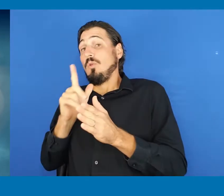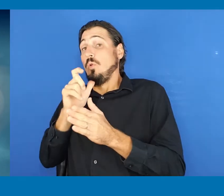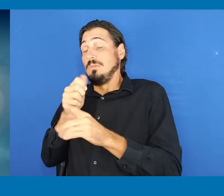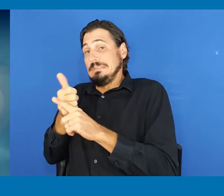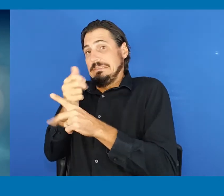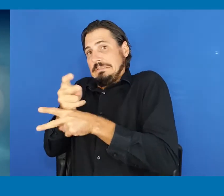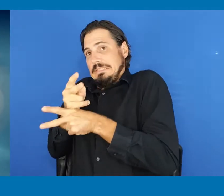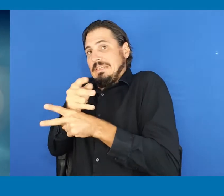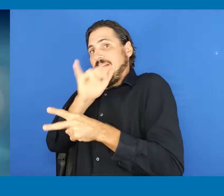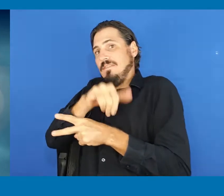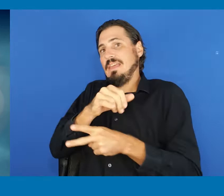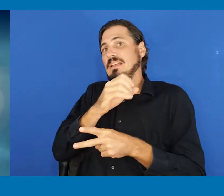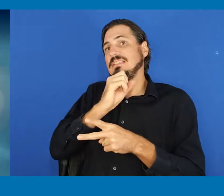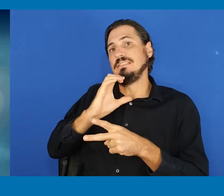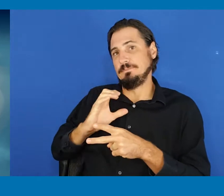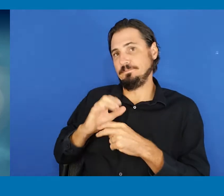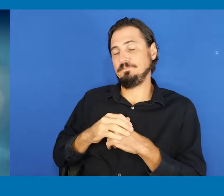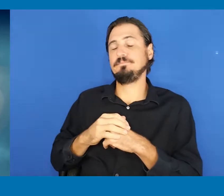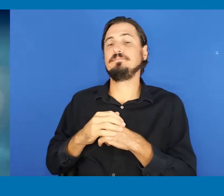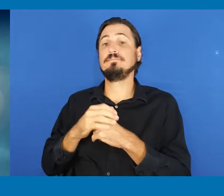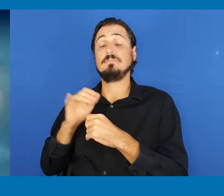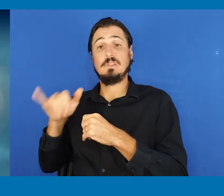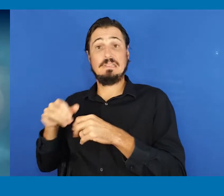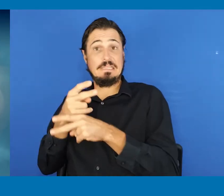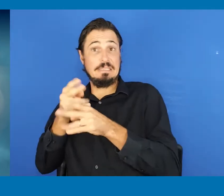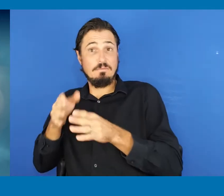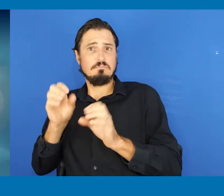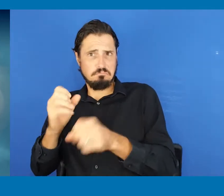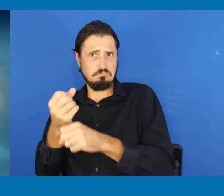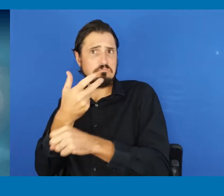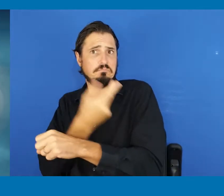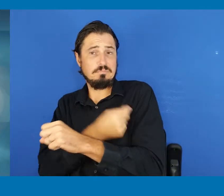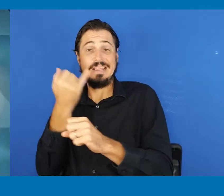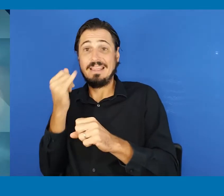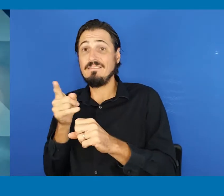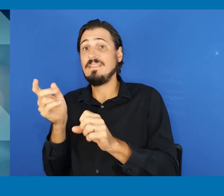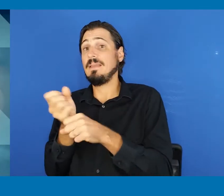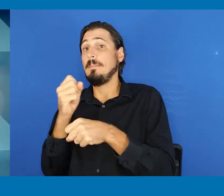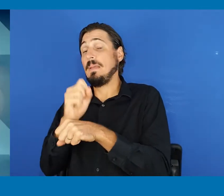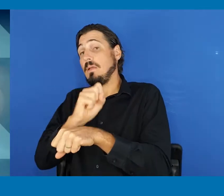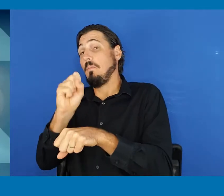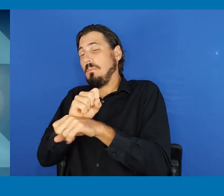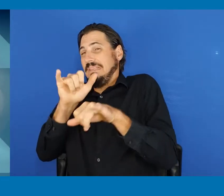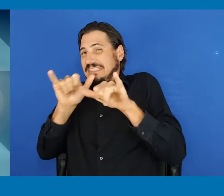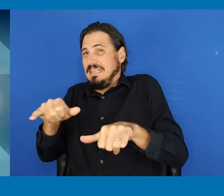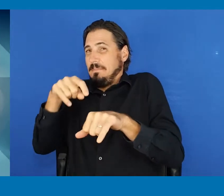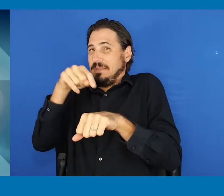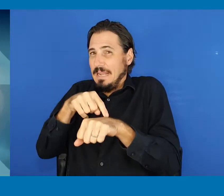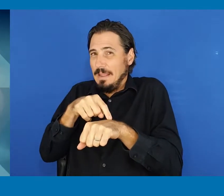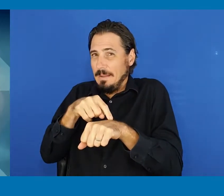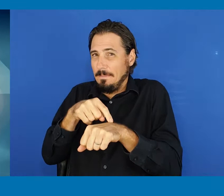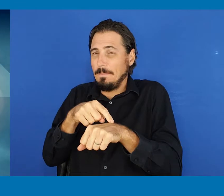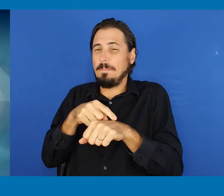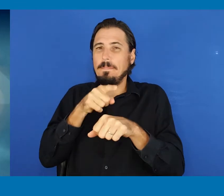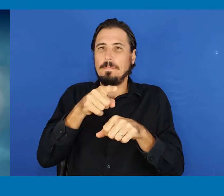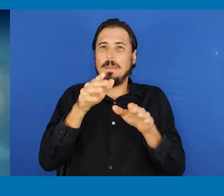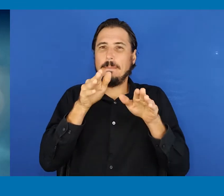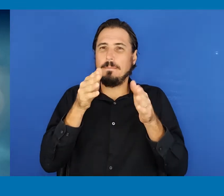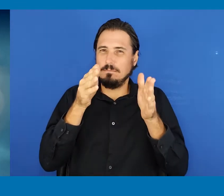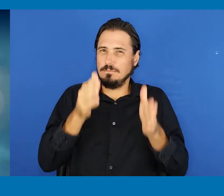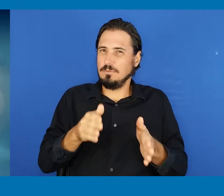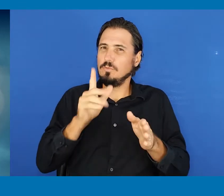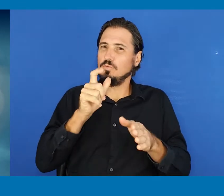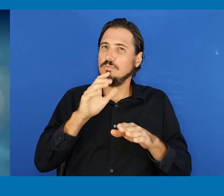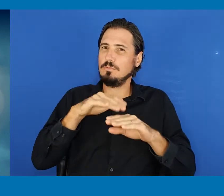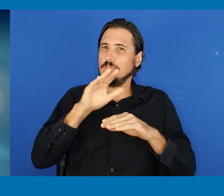one accompanying caregiver. Caregivers can also be vaccinated, but only if they have made appointments at the same time as the